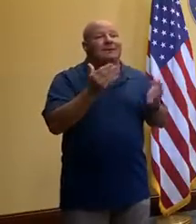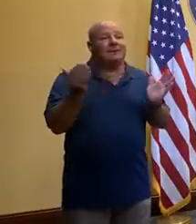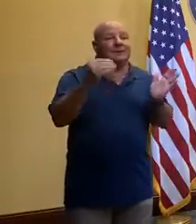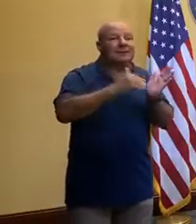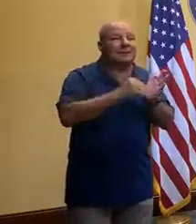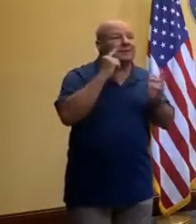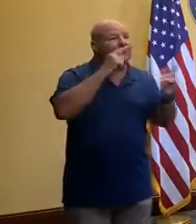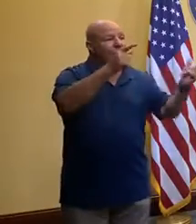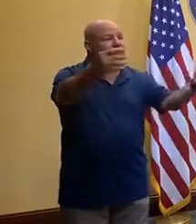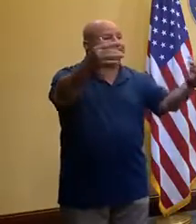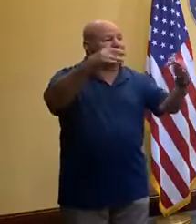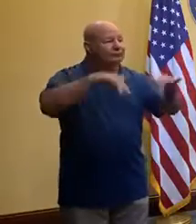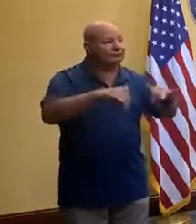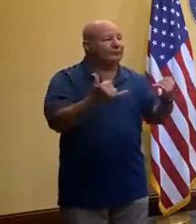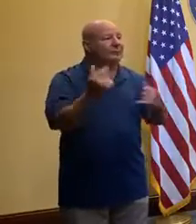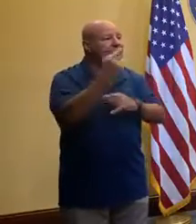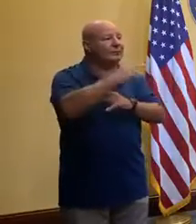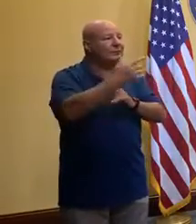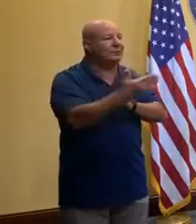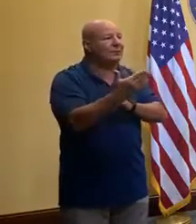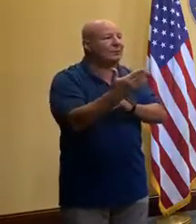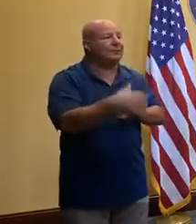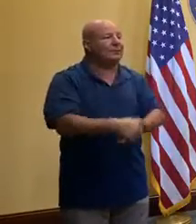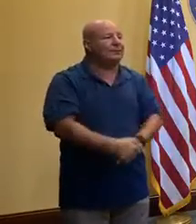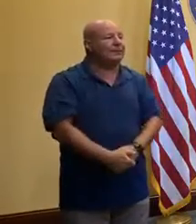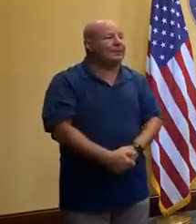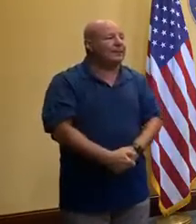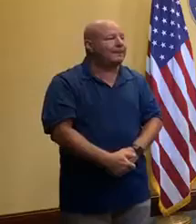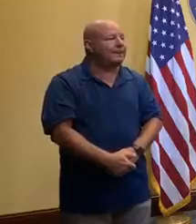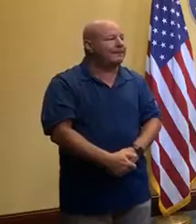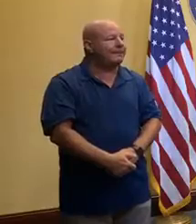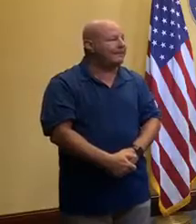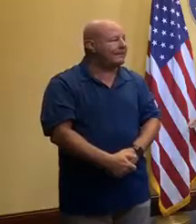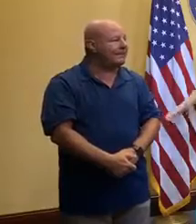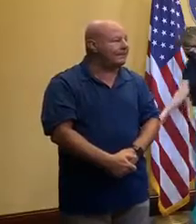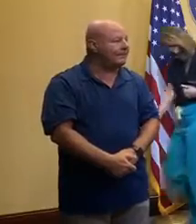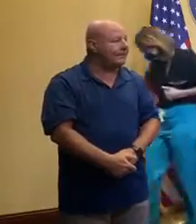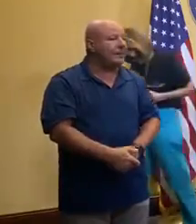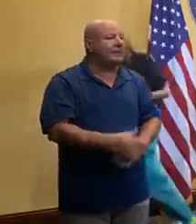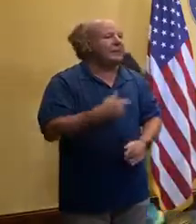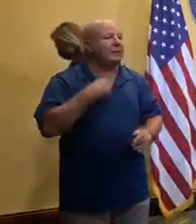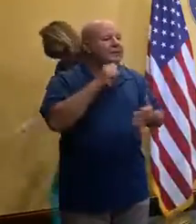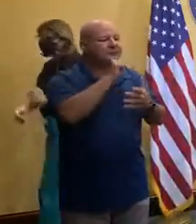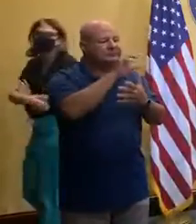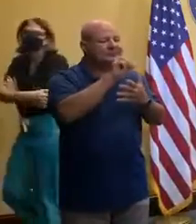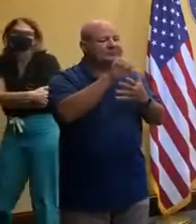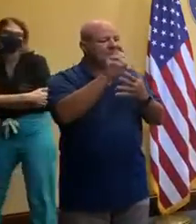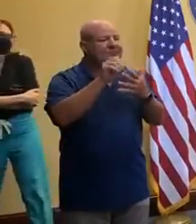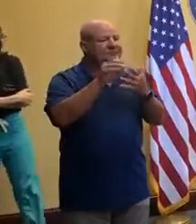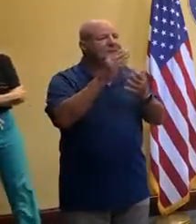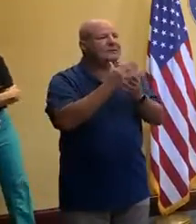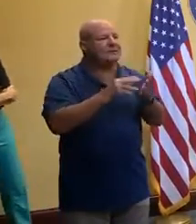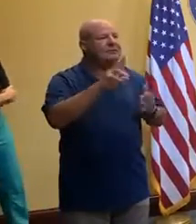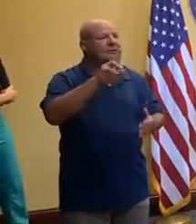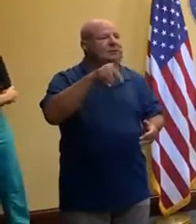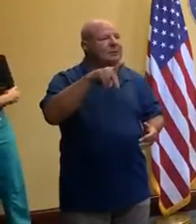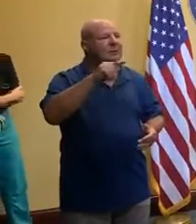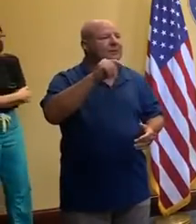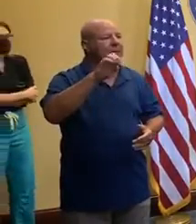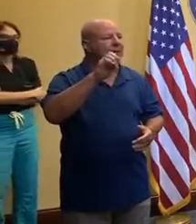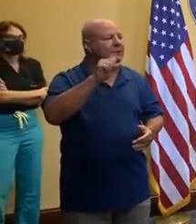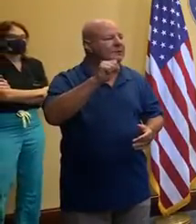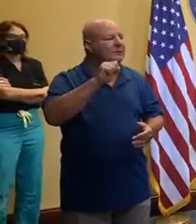for being here with us this morning as we provided you with some level of updates around this